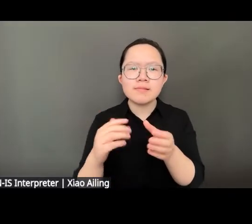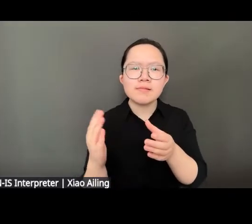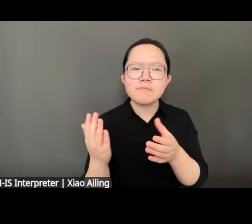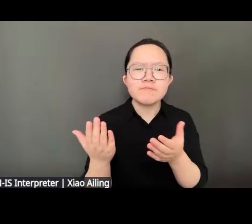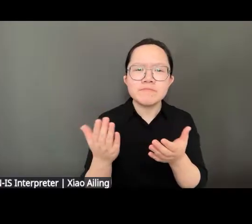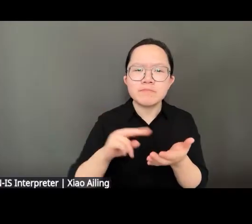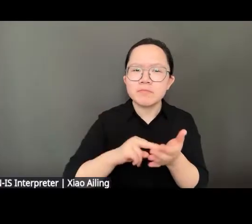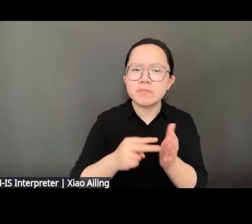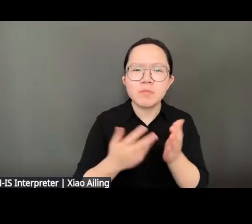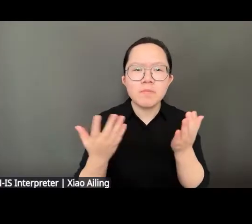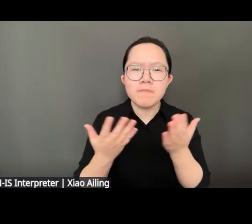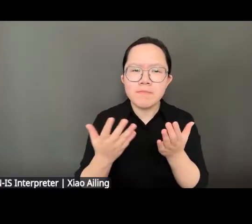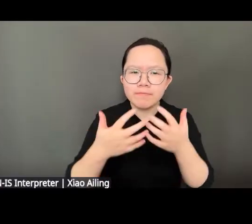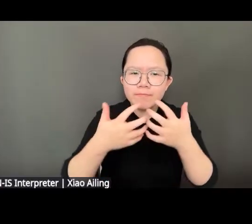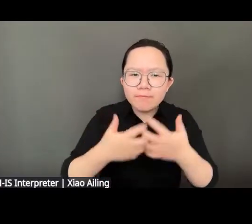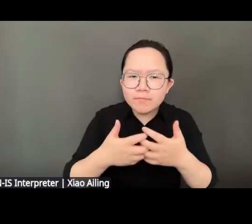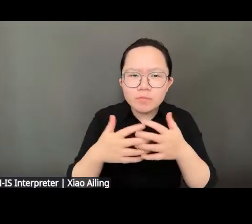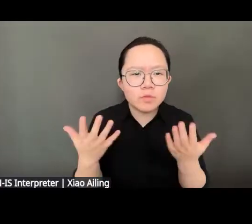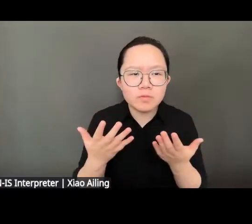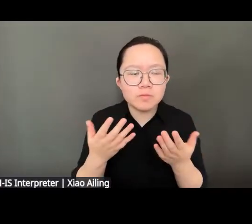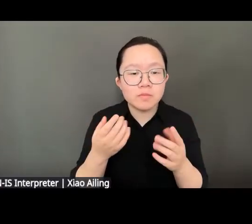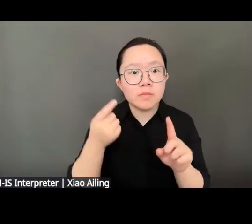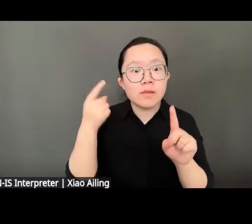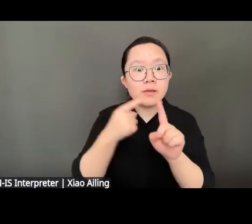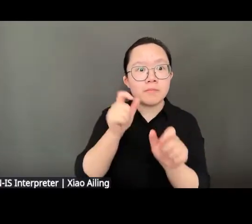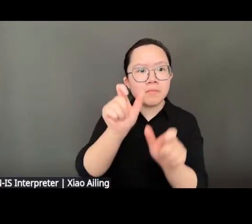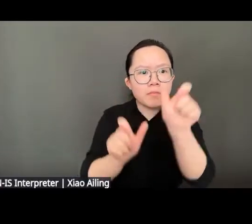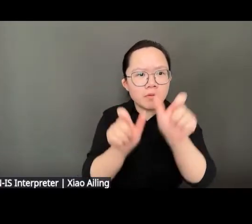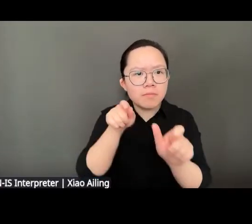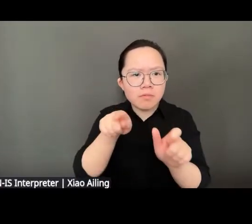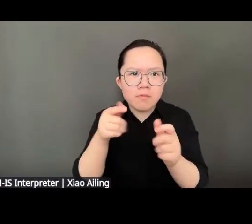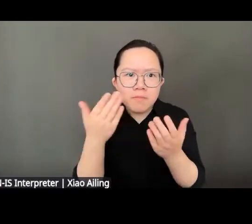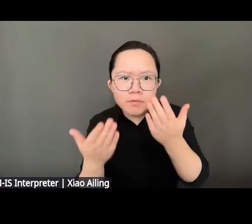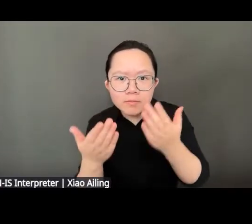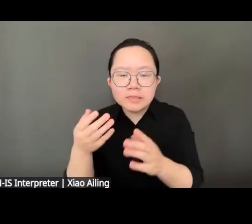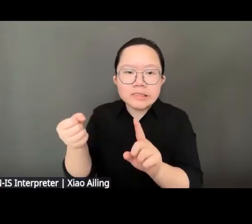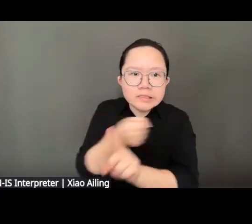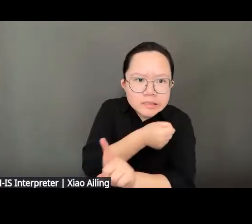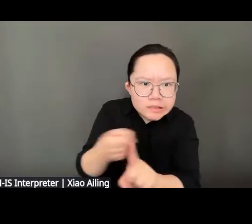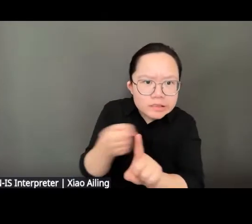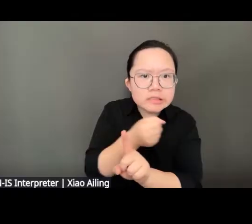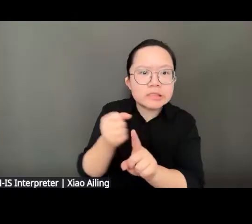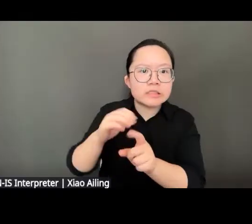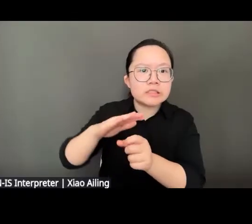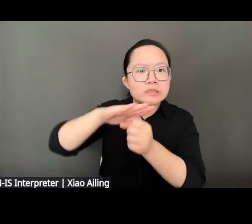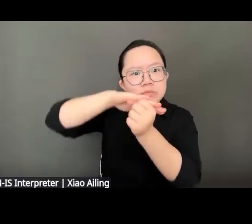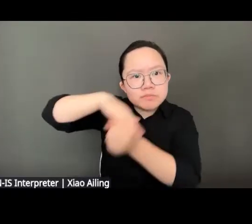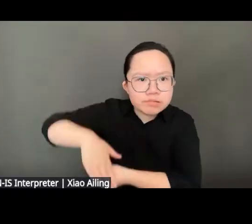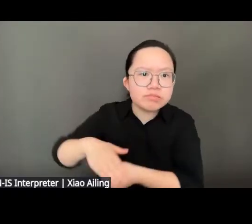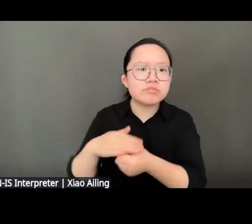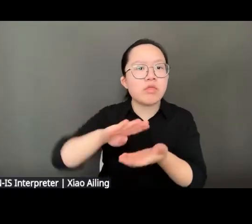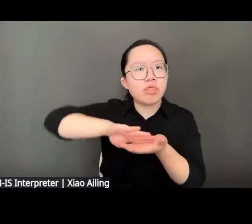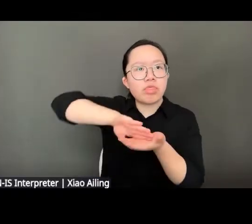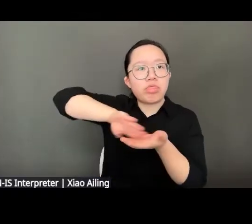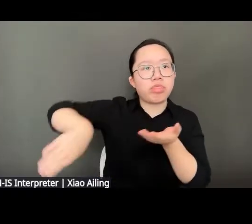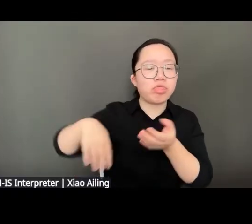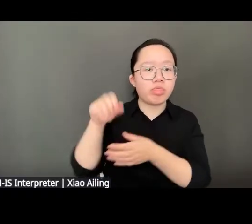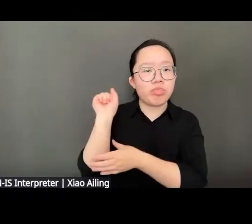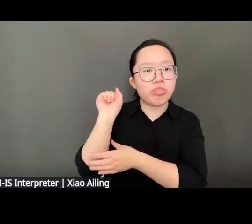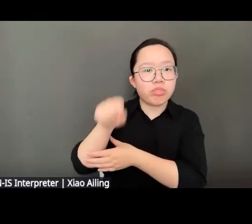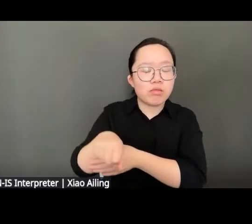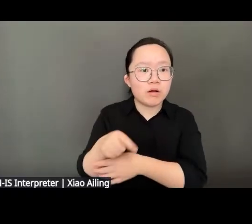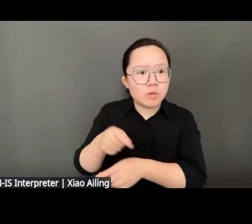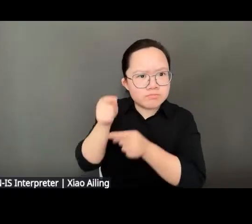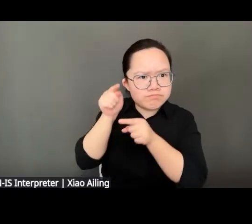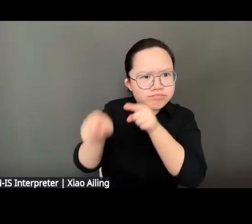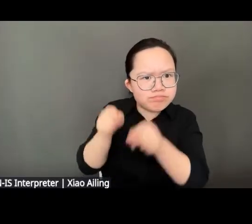experiencing abuse, neglect, and harm. So for me, having a standalone safeguarding